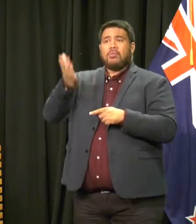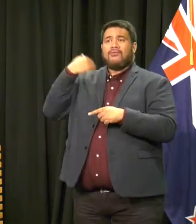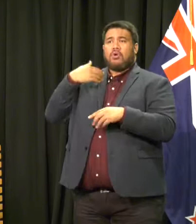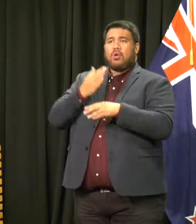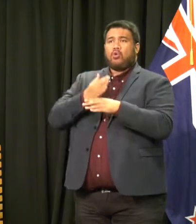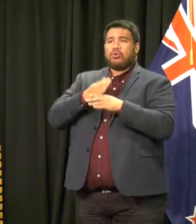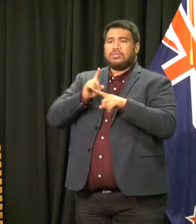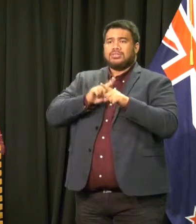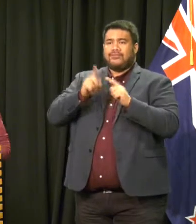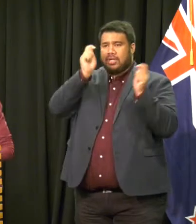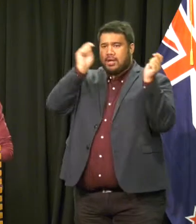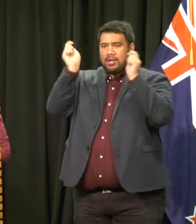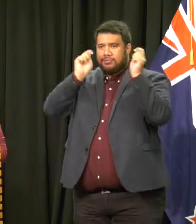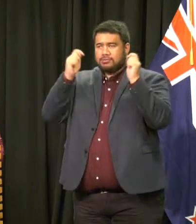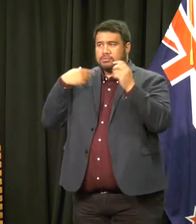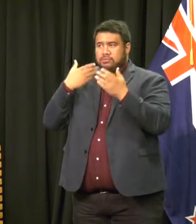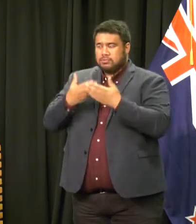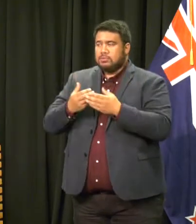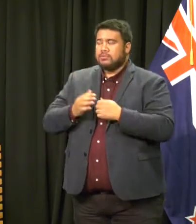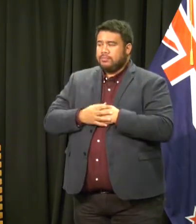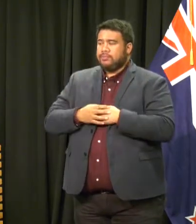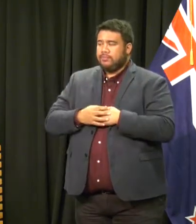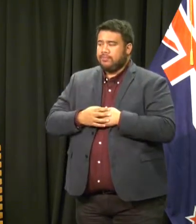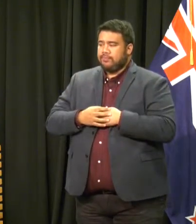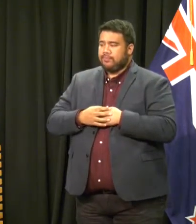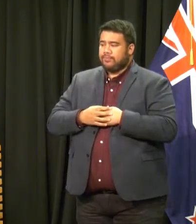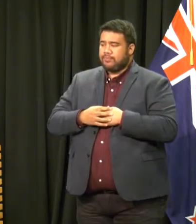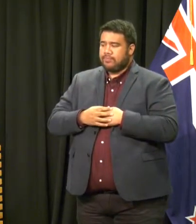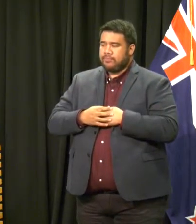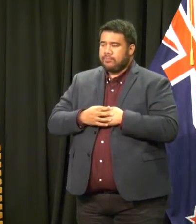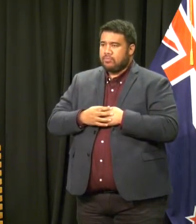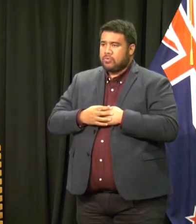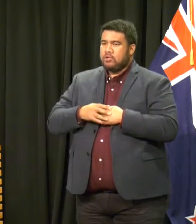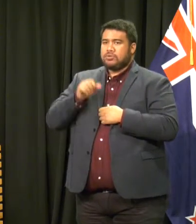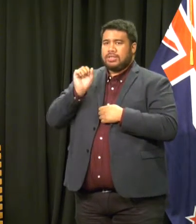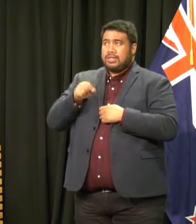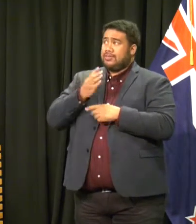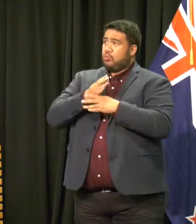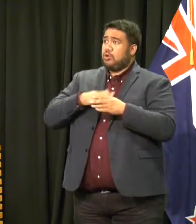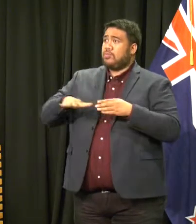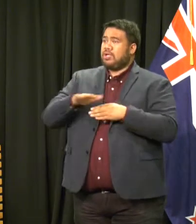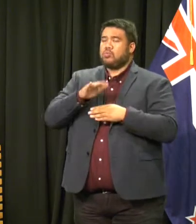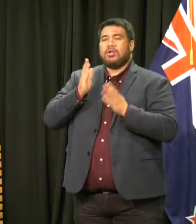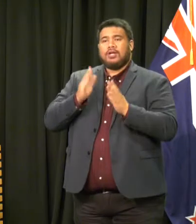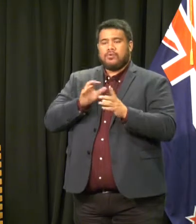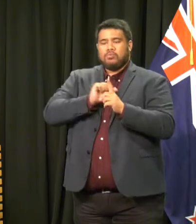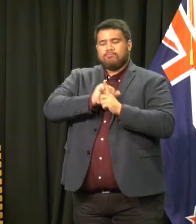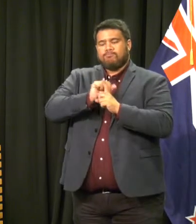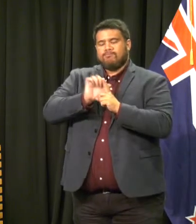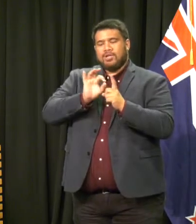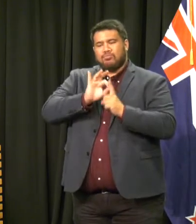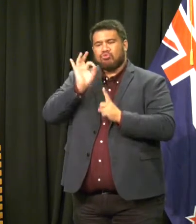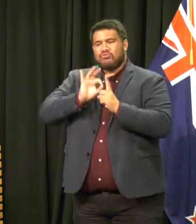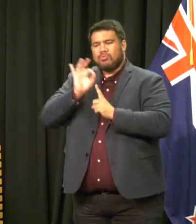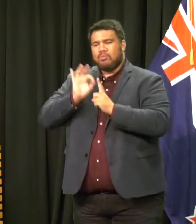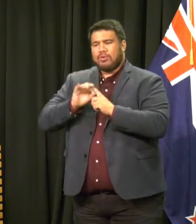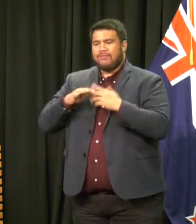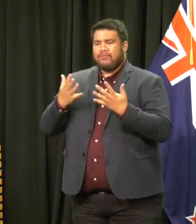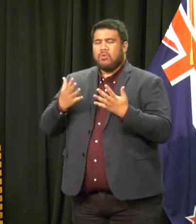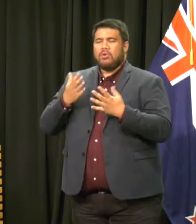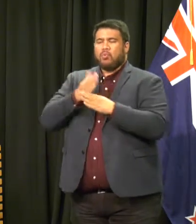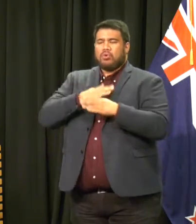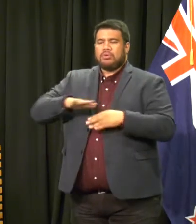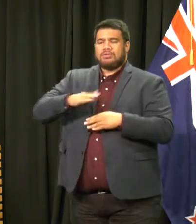several different guises. And I absolutely think that this is a workplace where we need to make improvements.